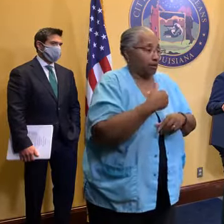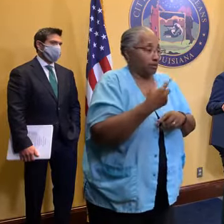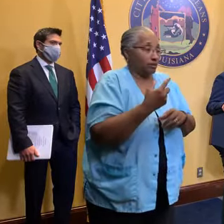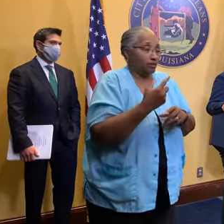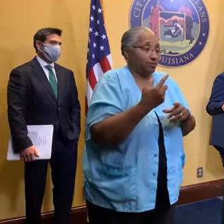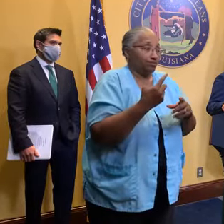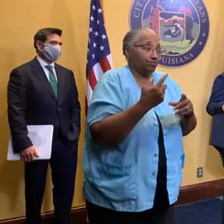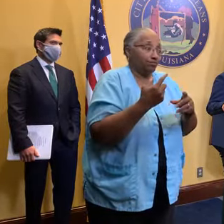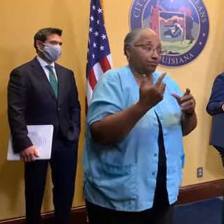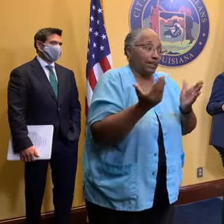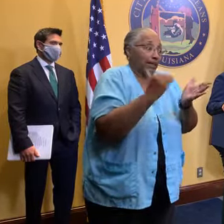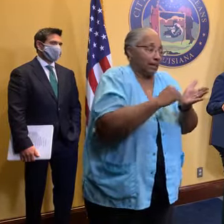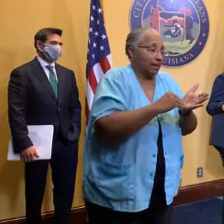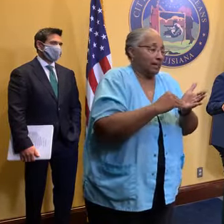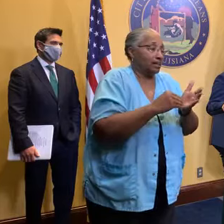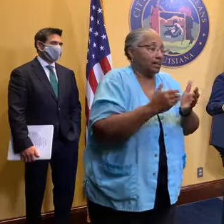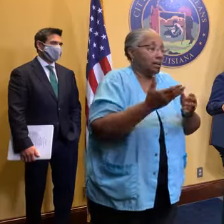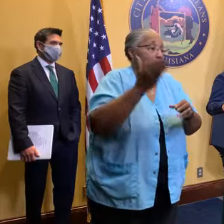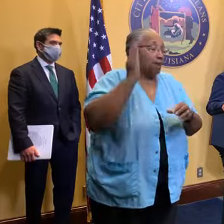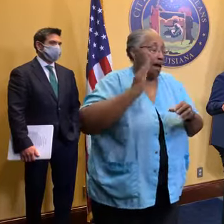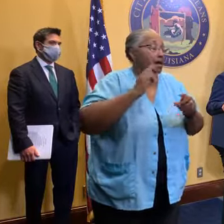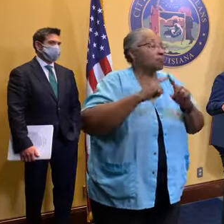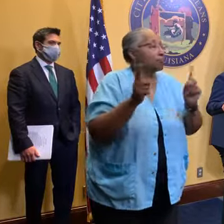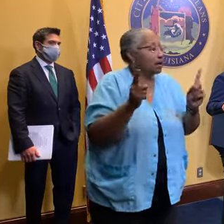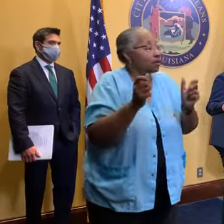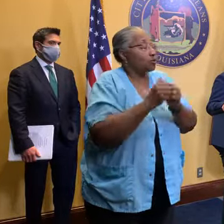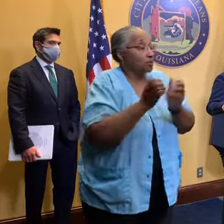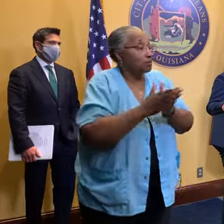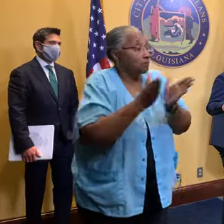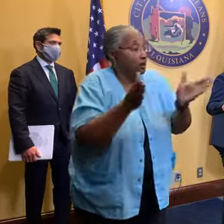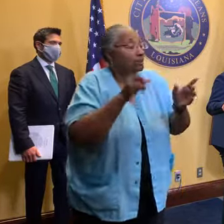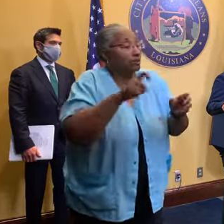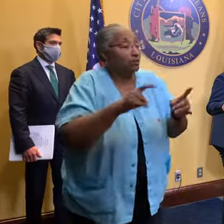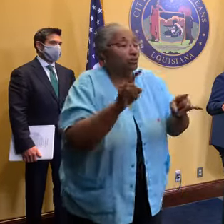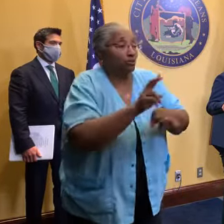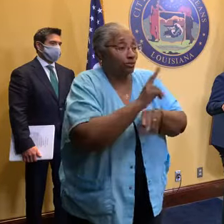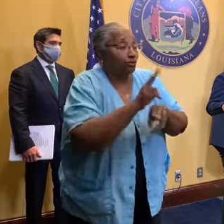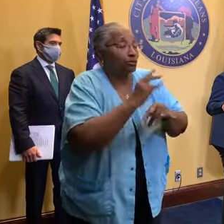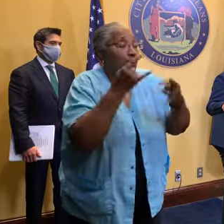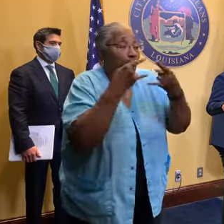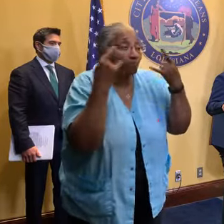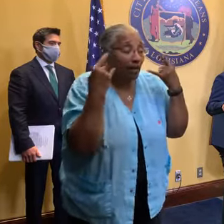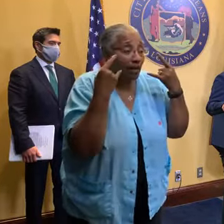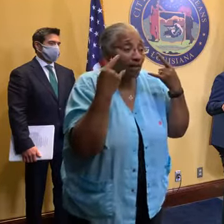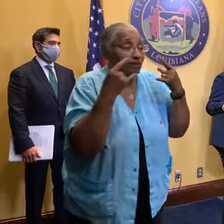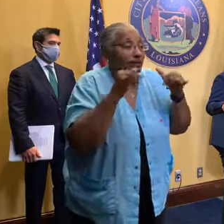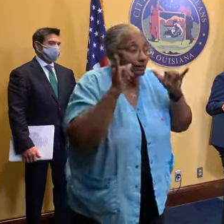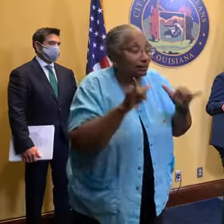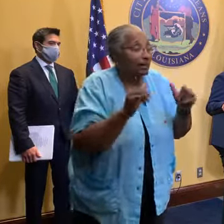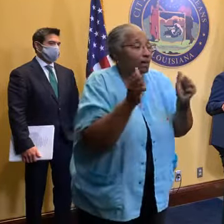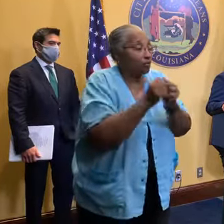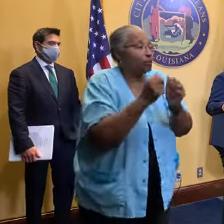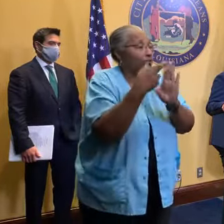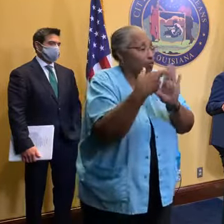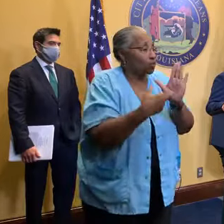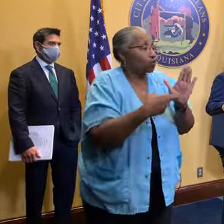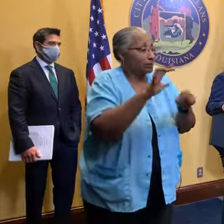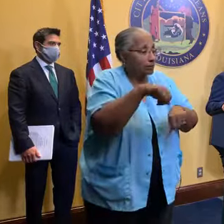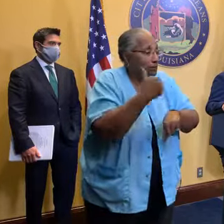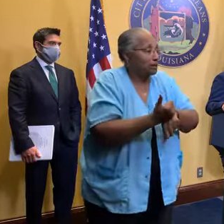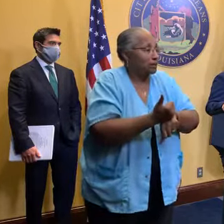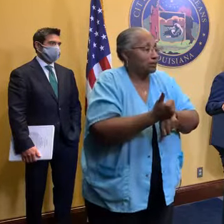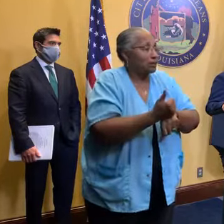personal responsibility and wearing that mask and being in compliance with the guidelines that have been set. It really is that